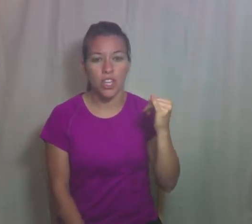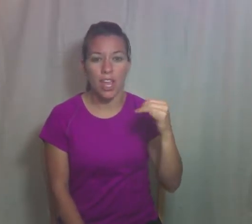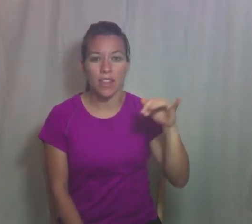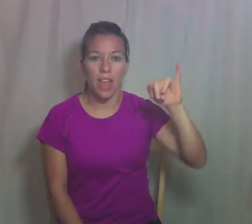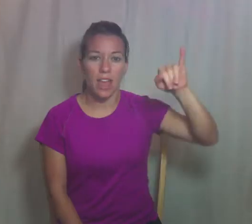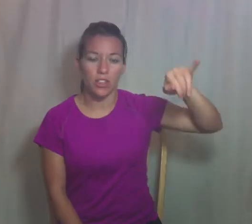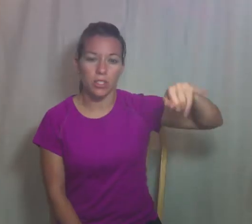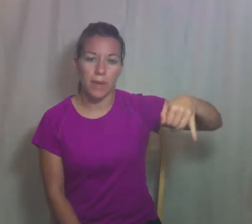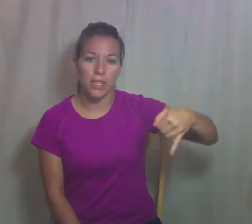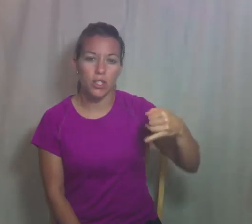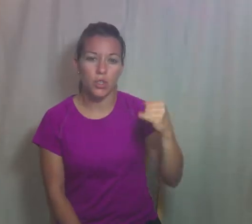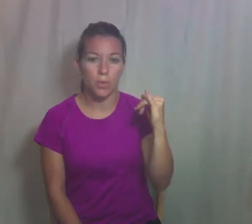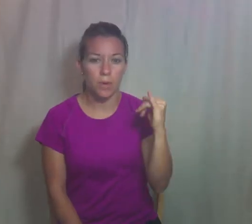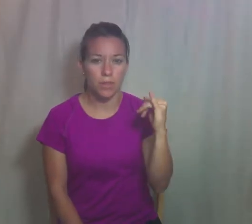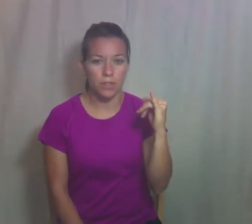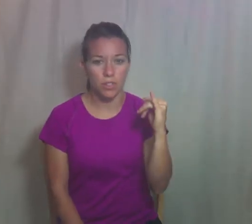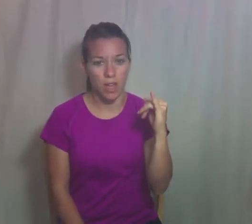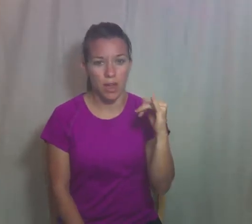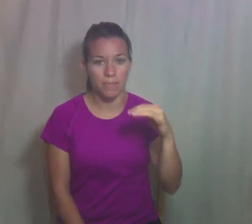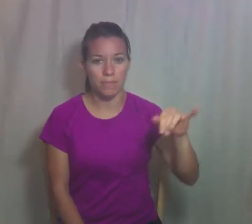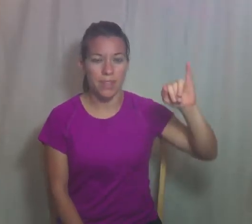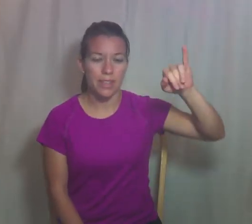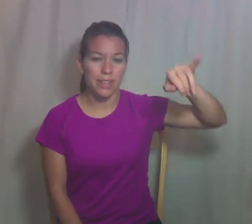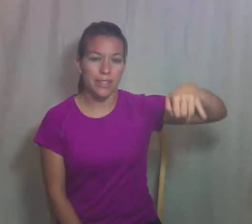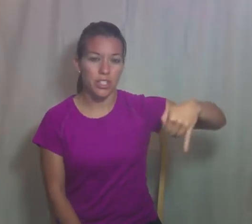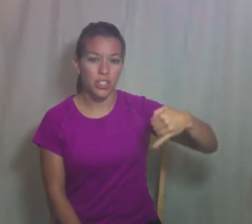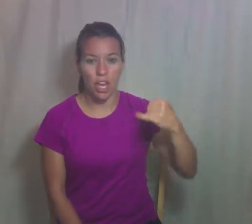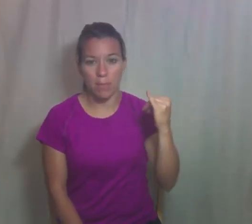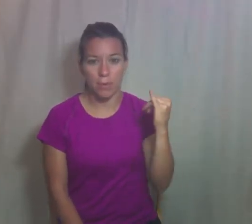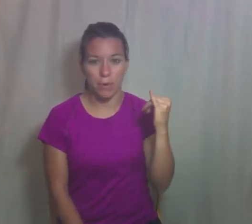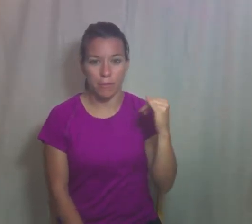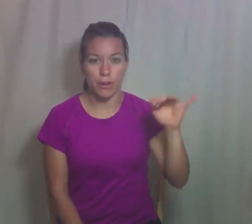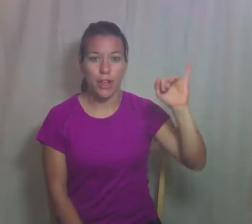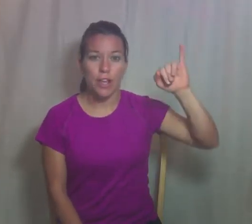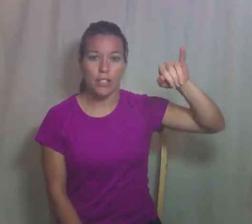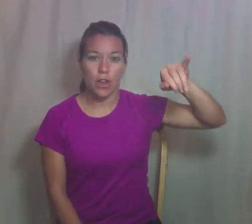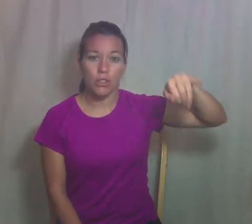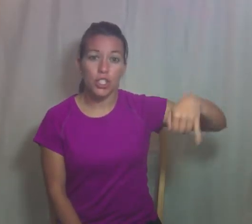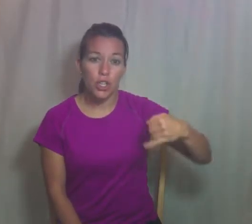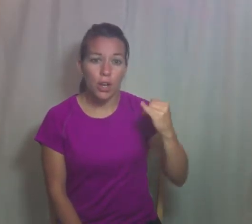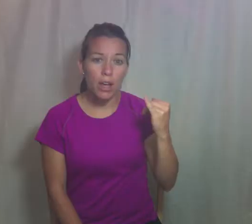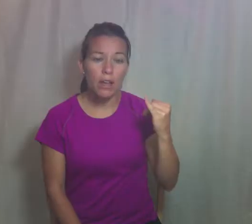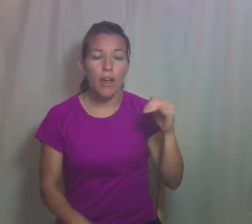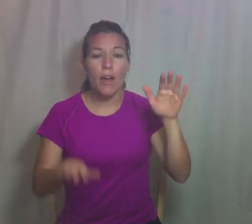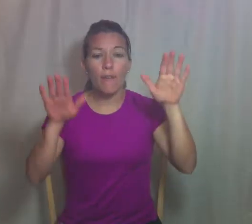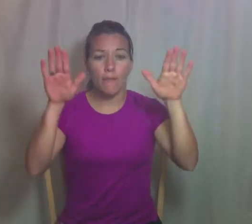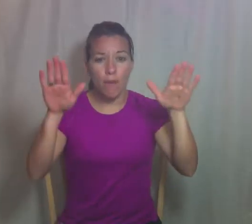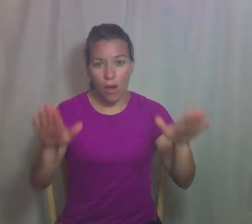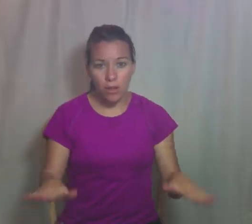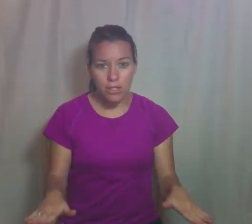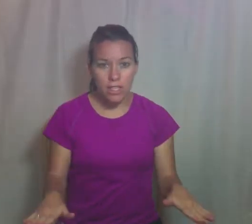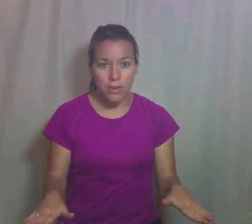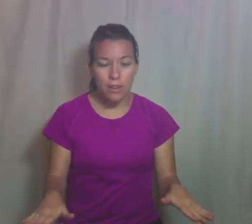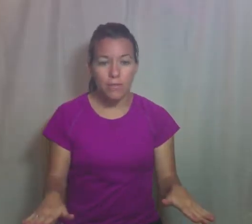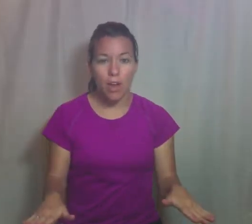J in the air. Just make a scoop shape or whatever. So Judah falls, like we did fall